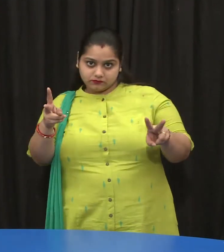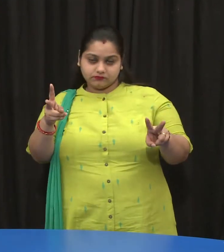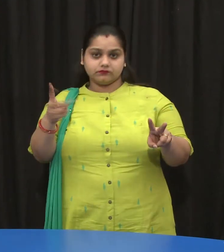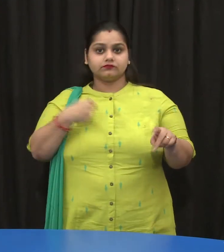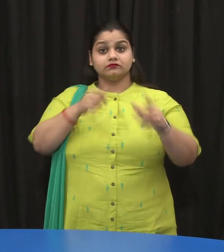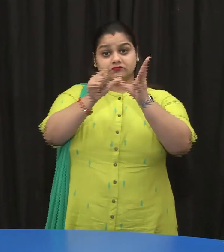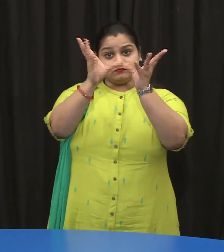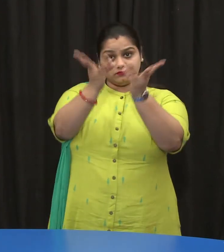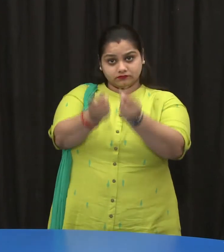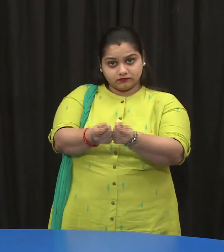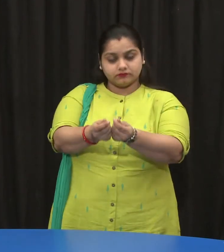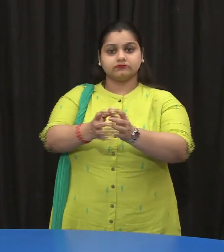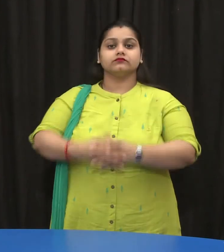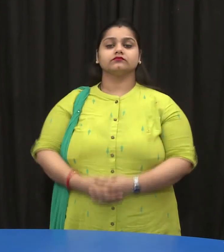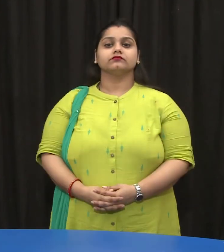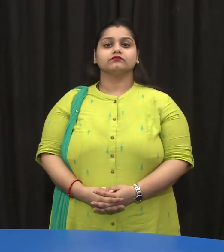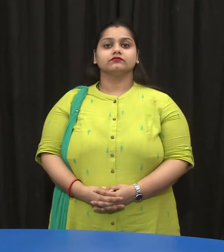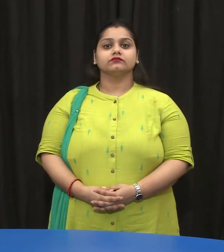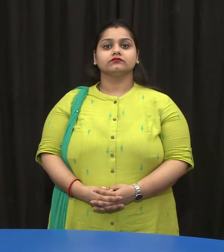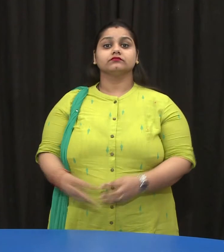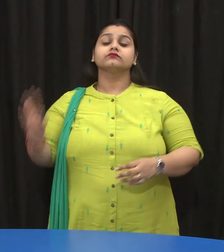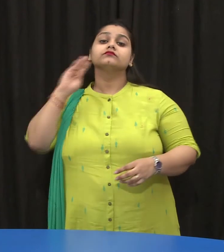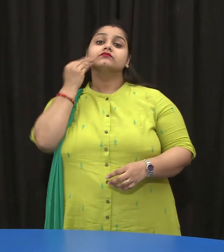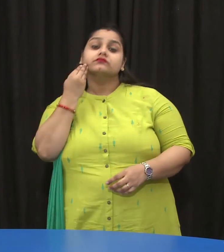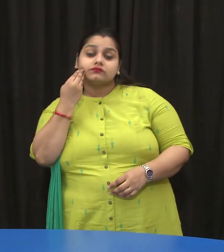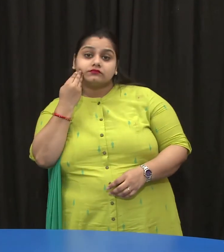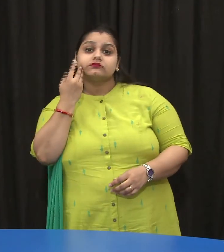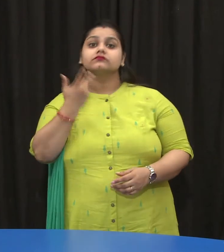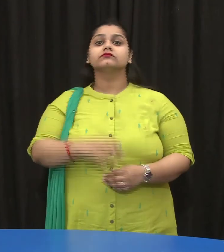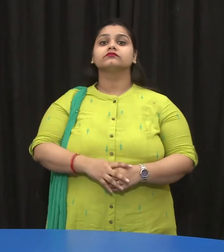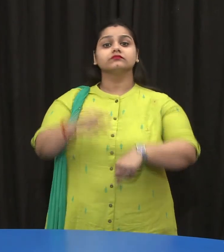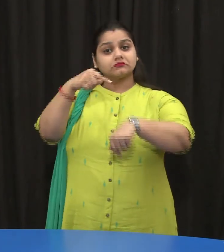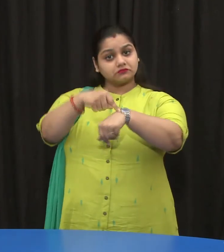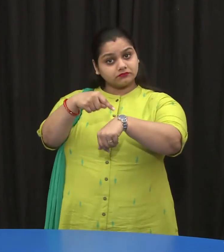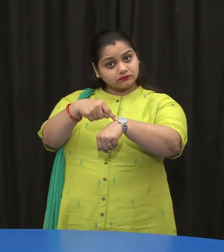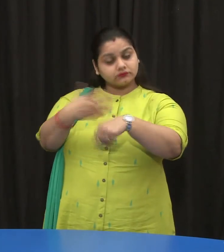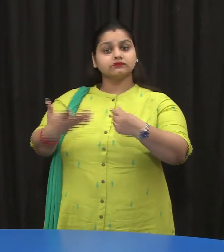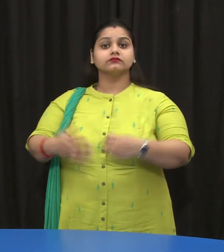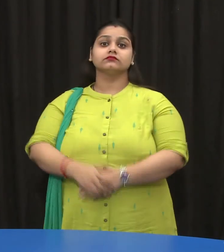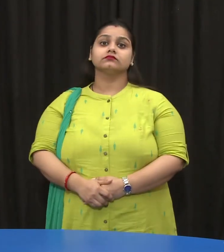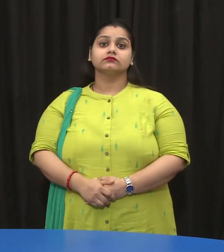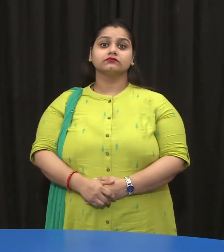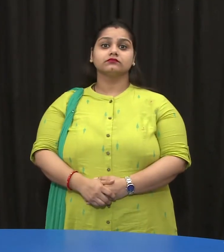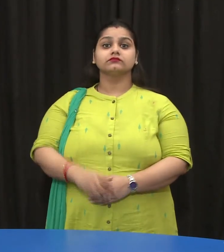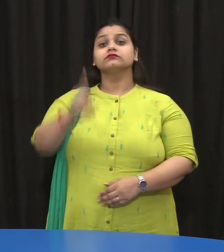accounting, date, time, percentage, etc.